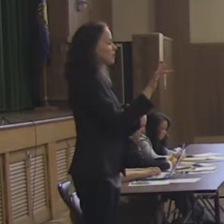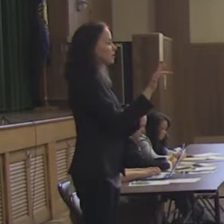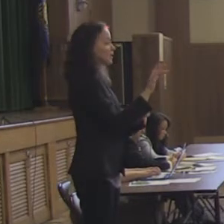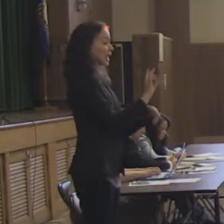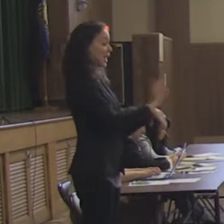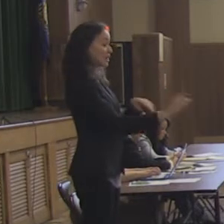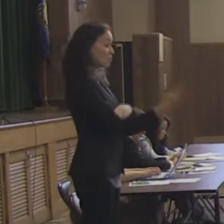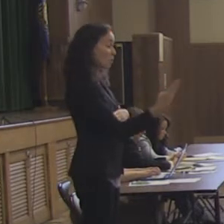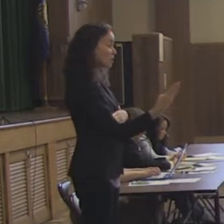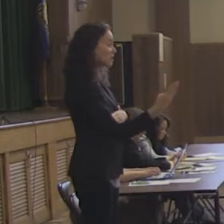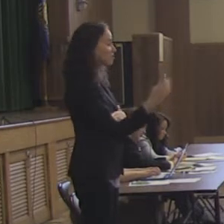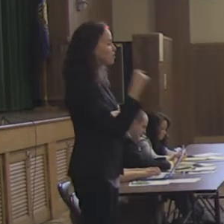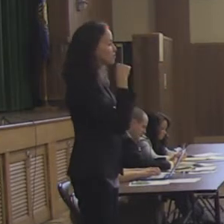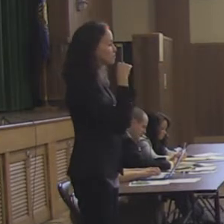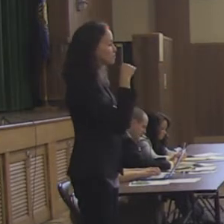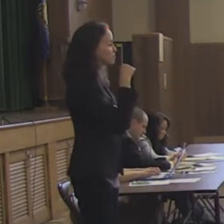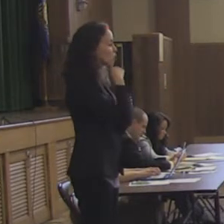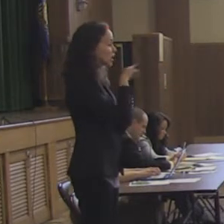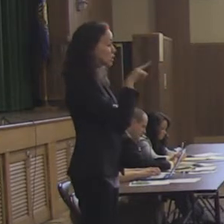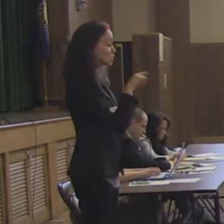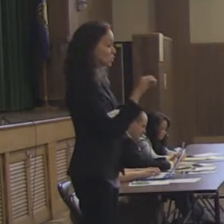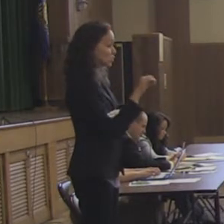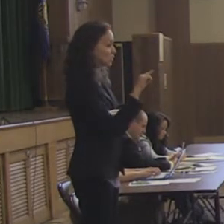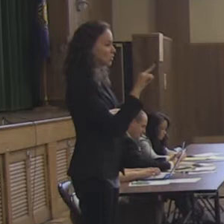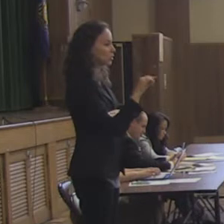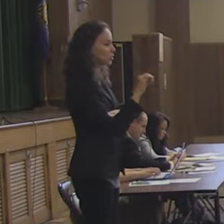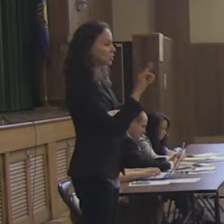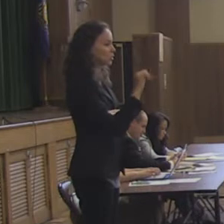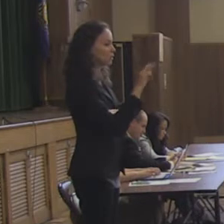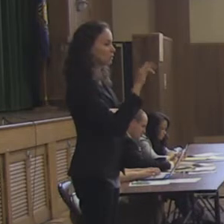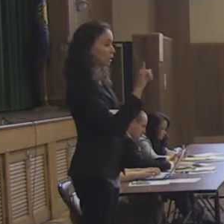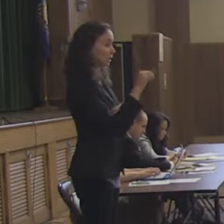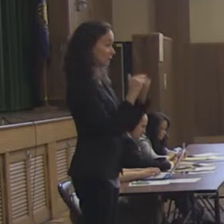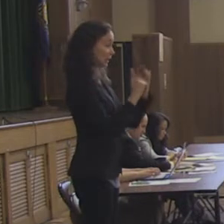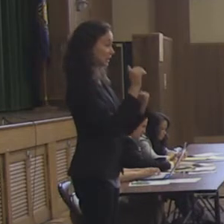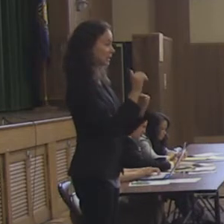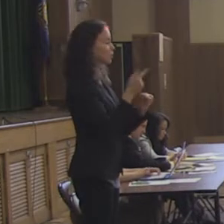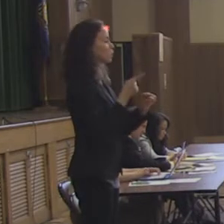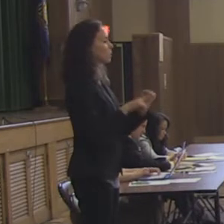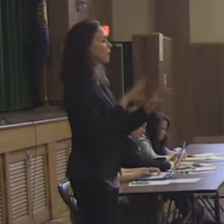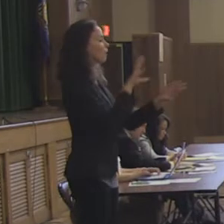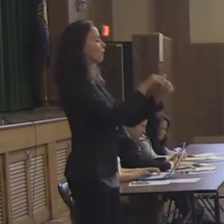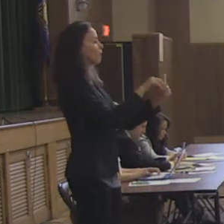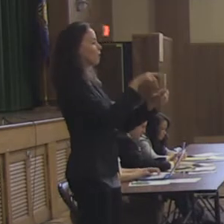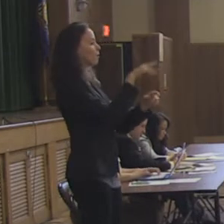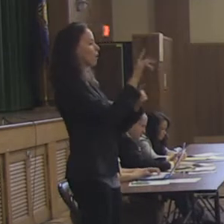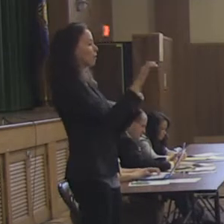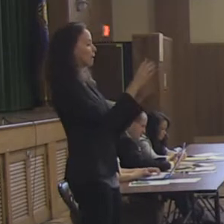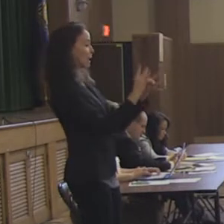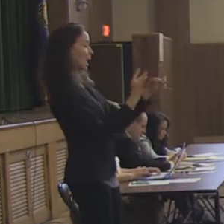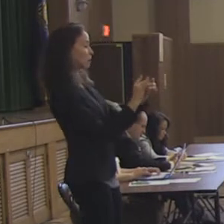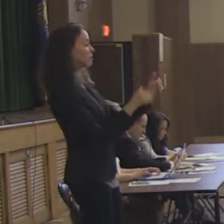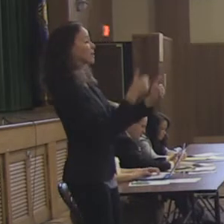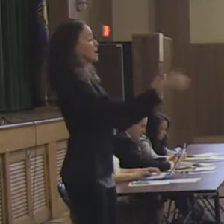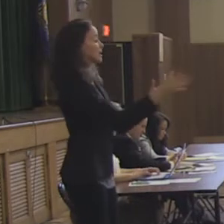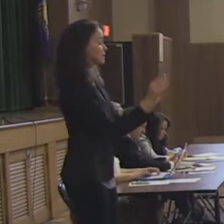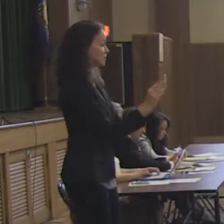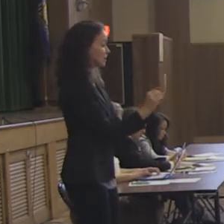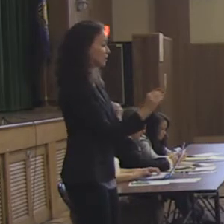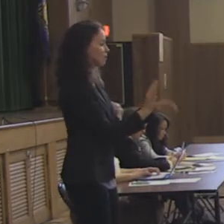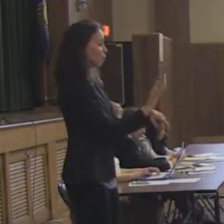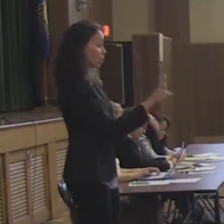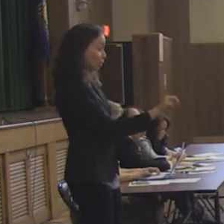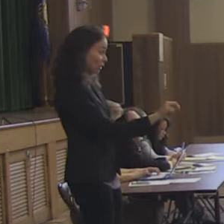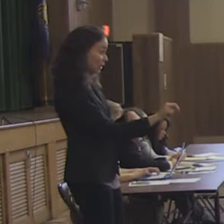Building. That is not public comment, but the meeting following that on March 24th at 4:30 p.m.